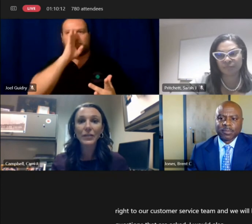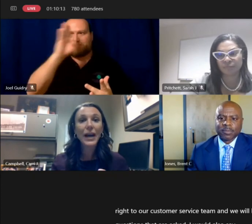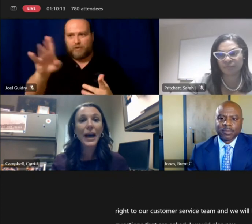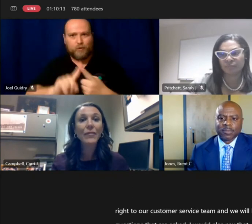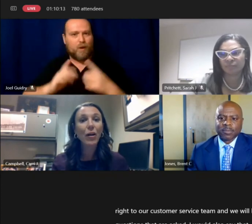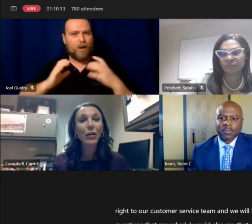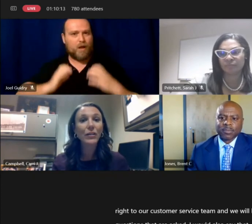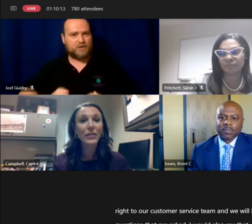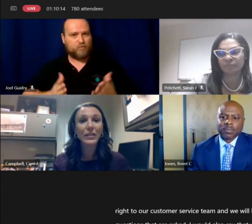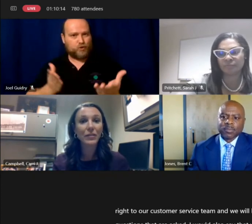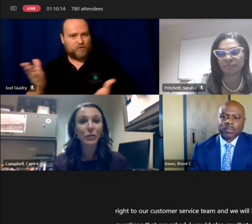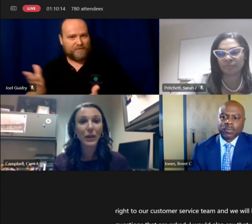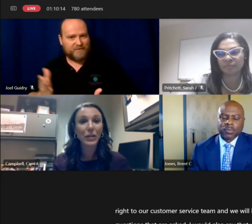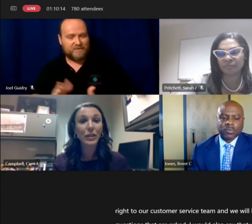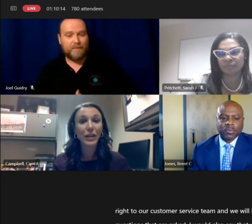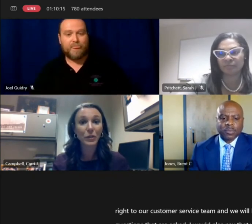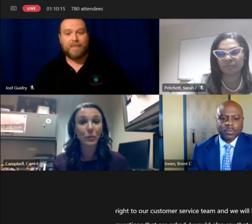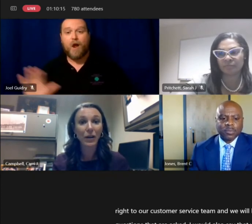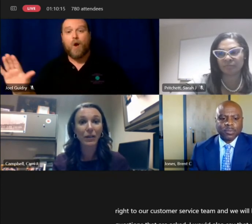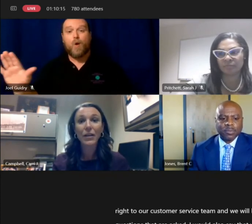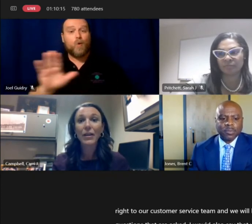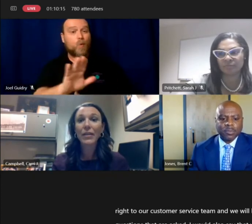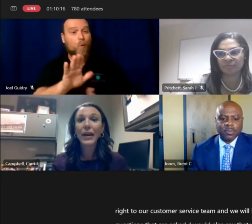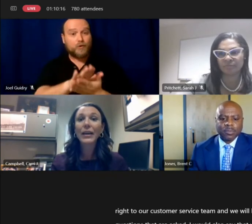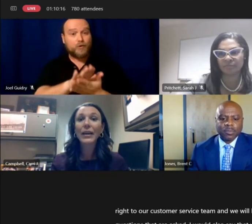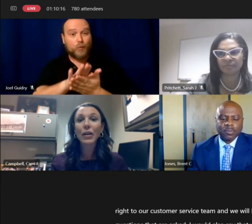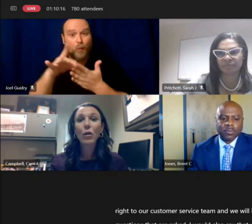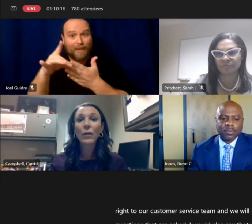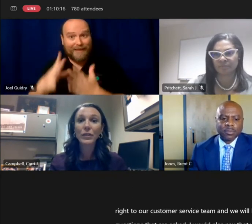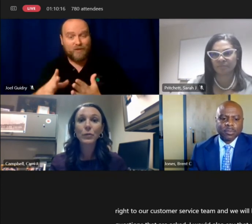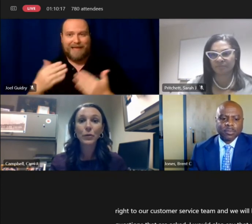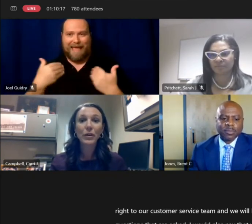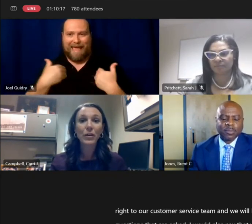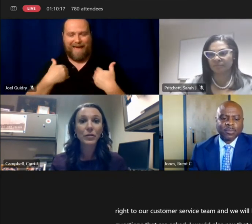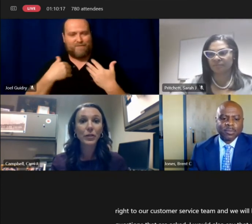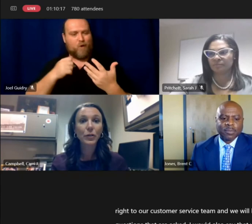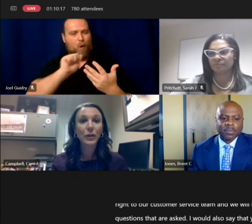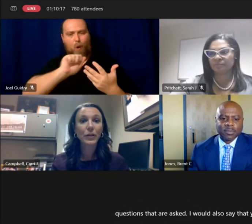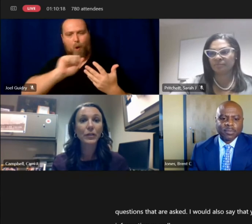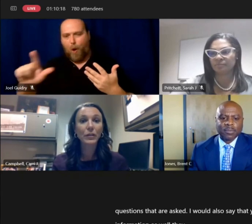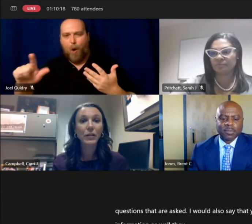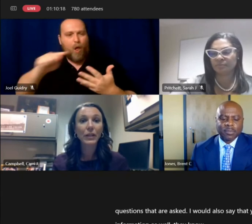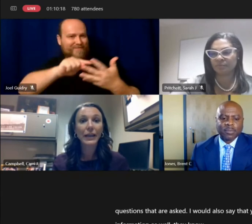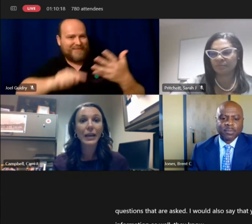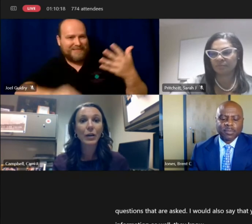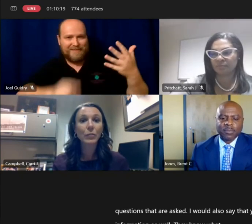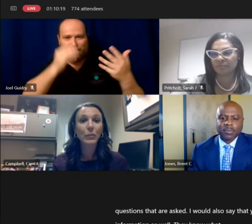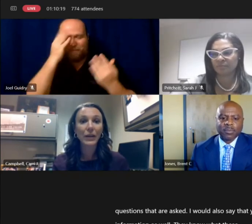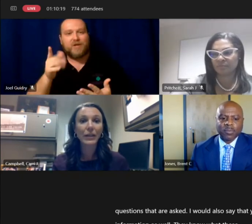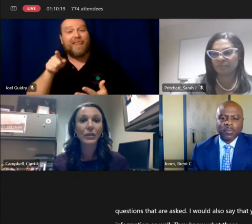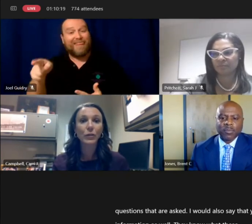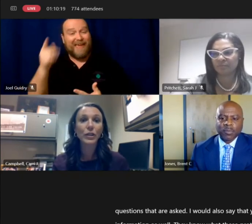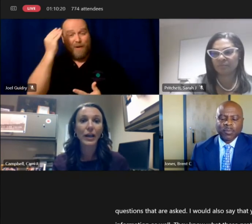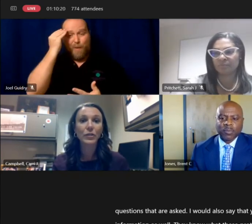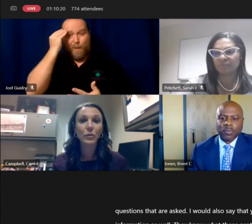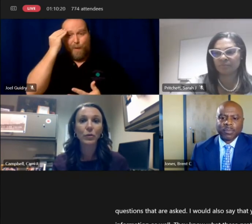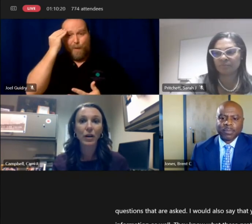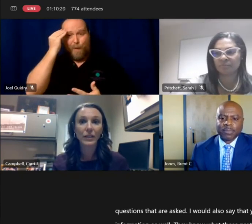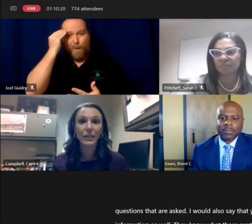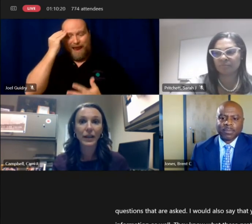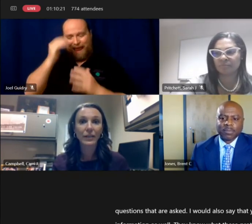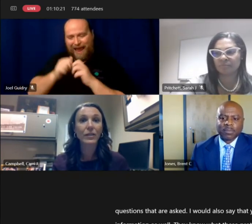leaders have all of this information as well. They know what these protocols are going to look like implemented in your child's